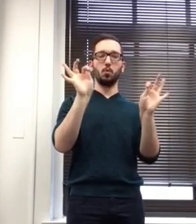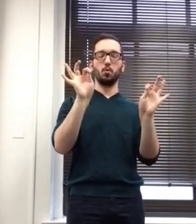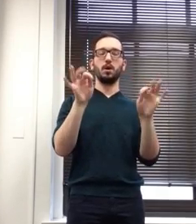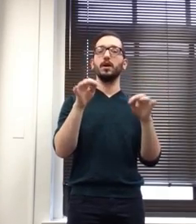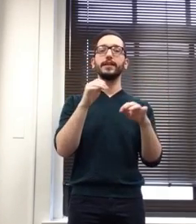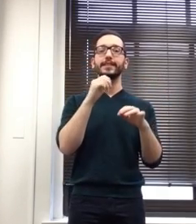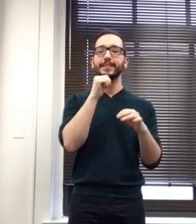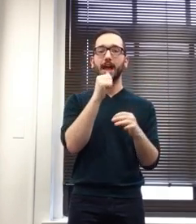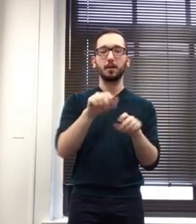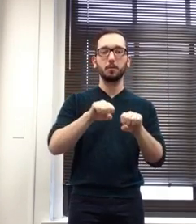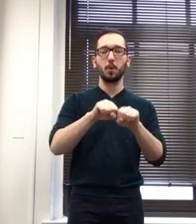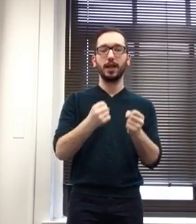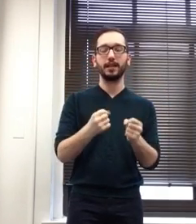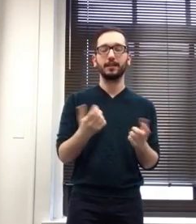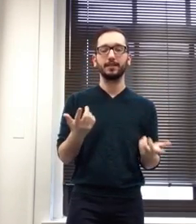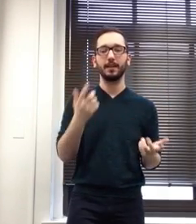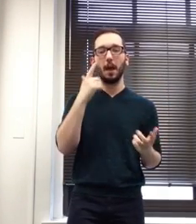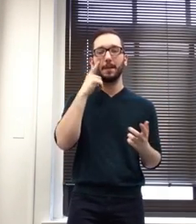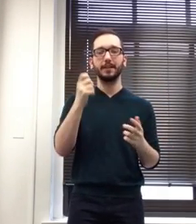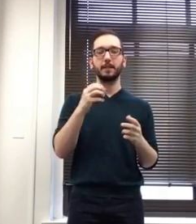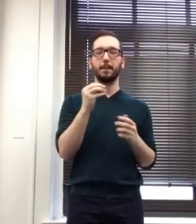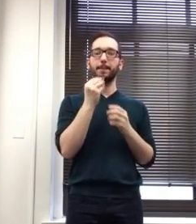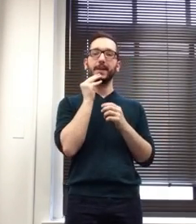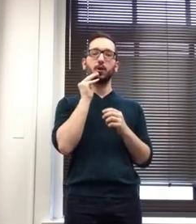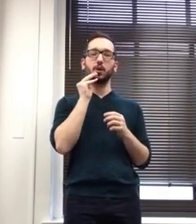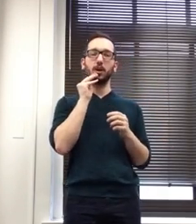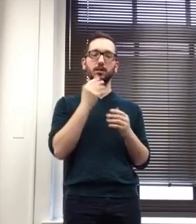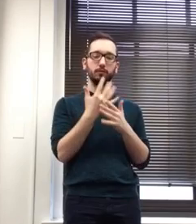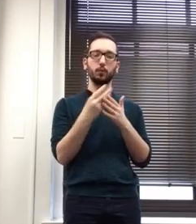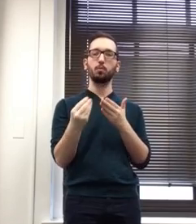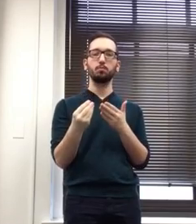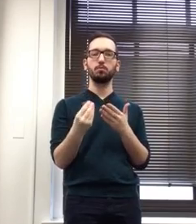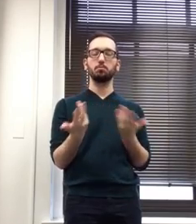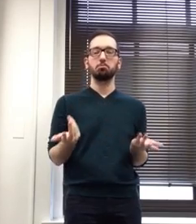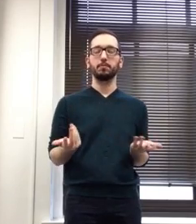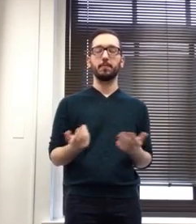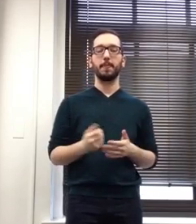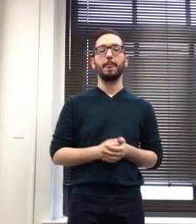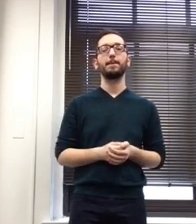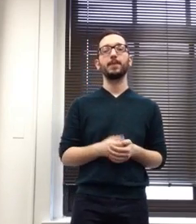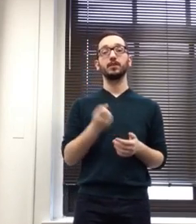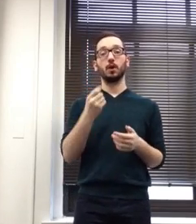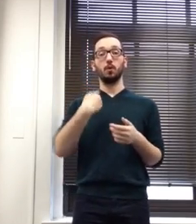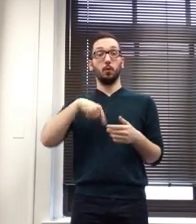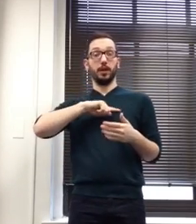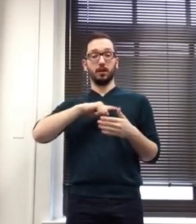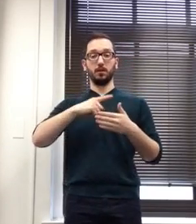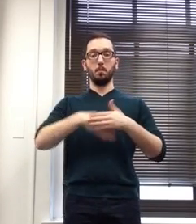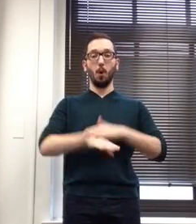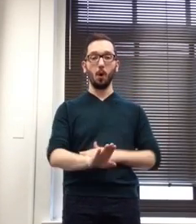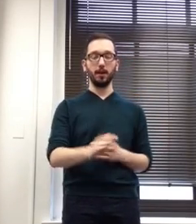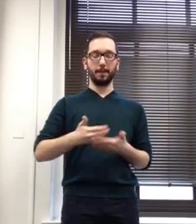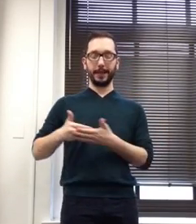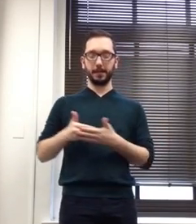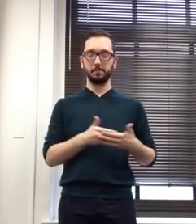So, developing bones. Most of us start out, all little babies start out with cartilage. Mostly the body's made up of cartilage. Now, where